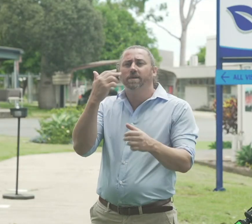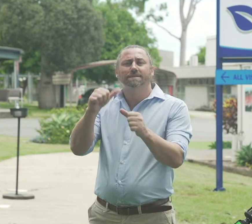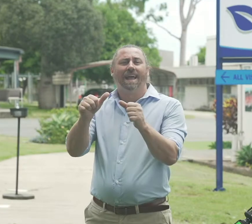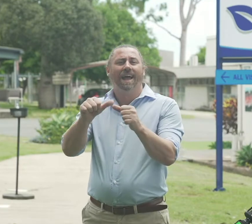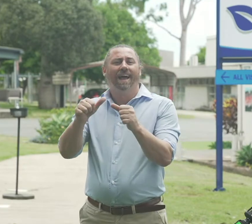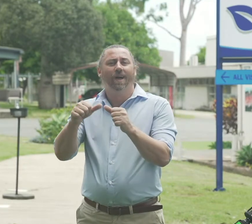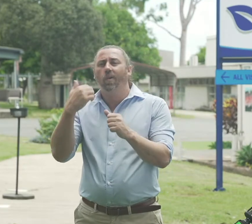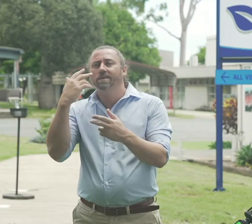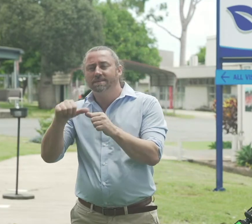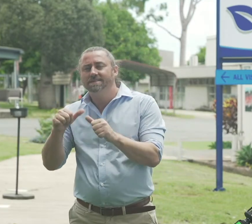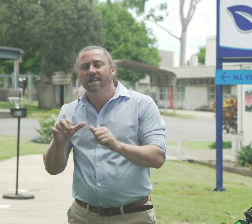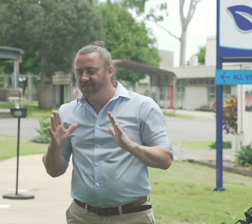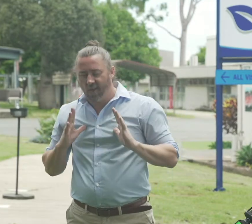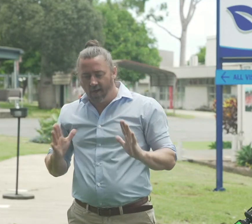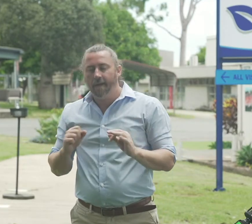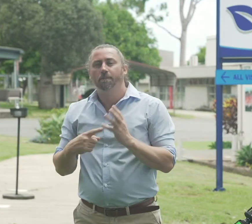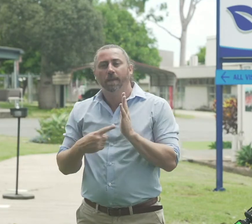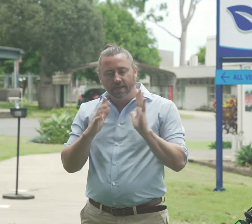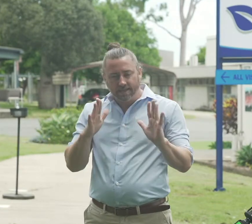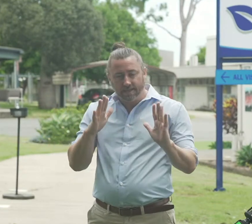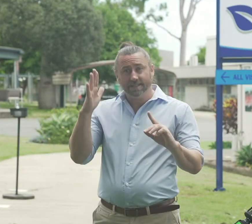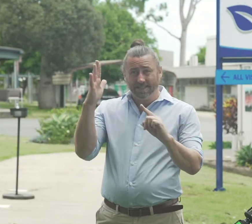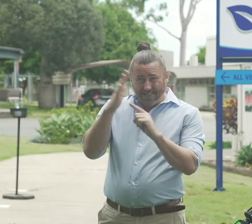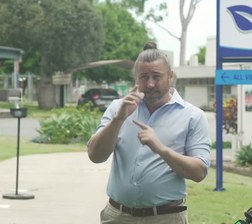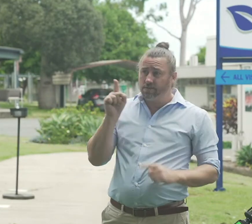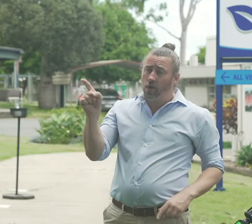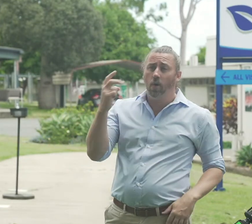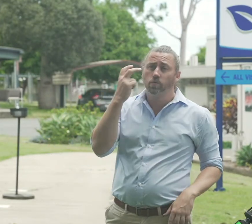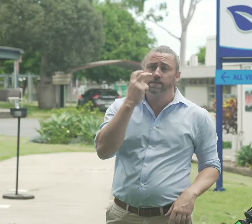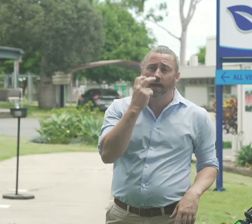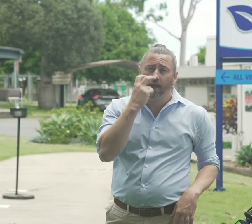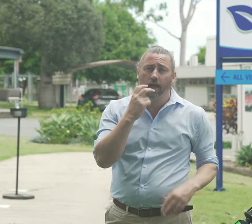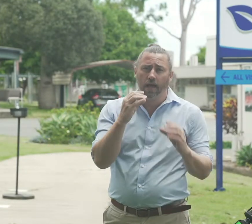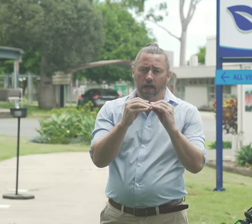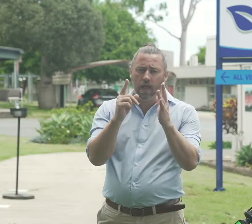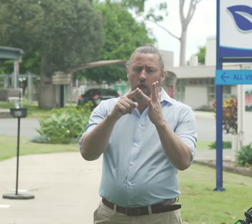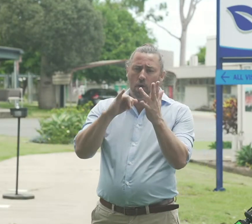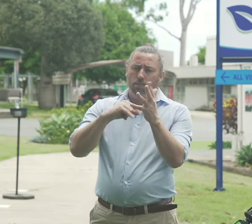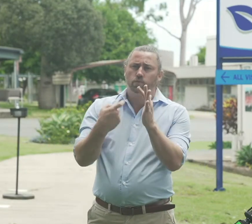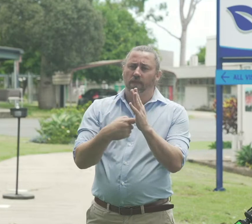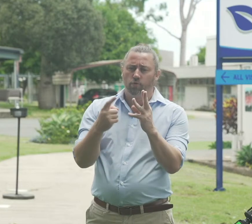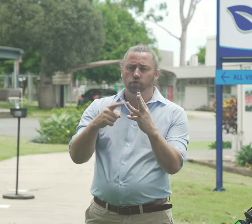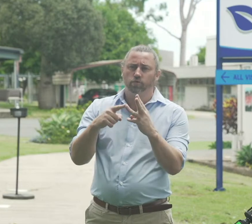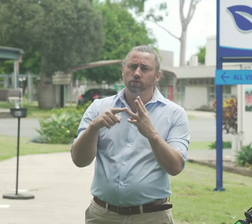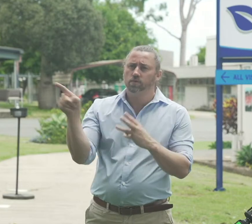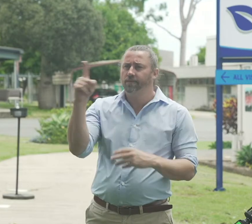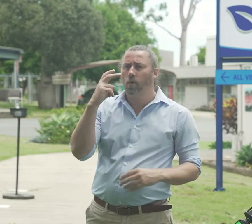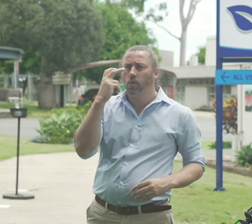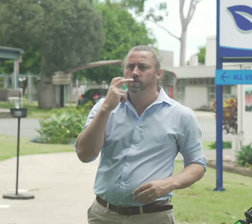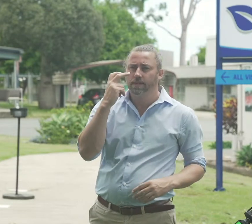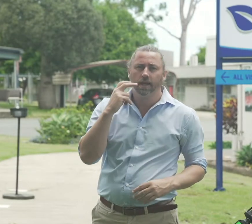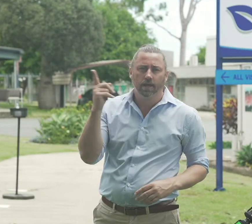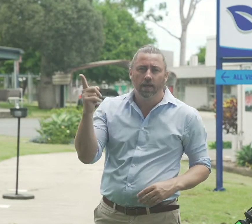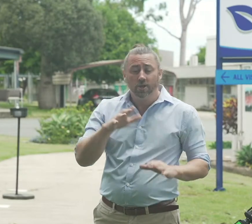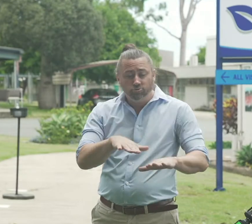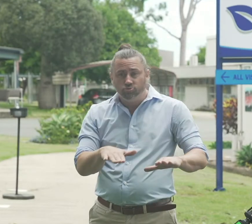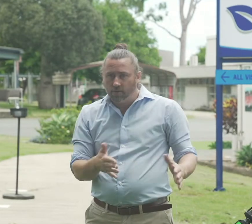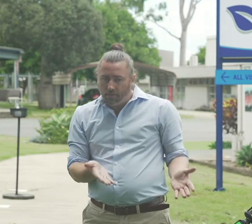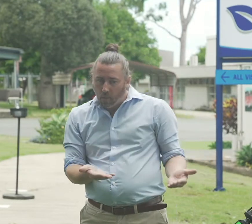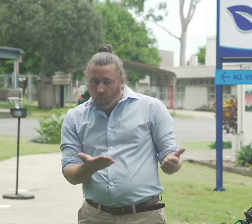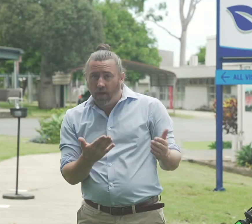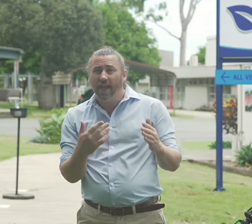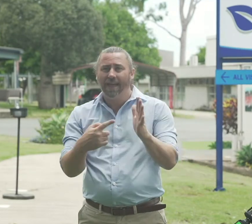is the elderly and the boosters in that elderly age group. We'll get more children vaccinated. It'd be nice to get a few